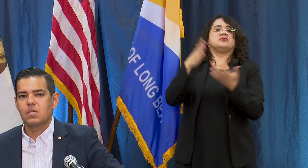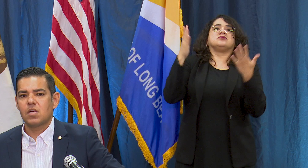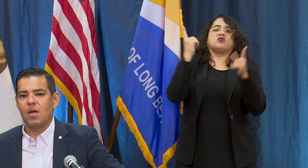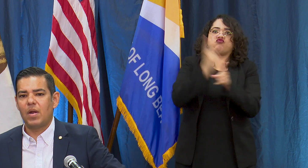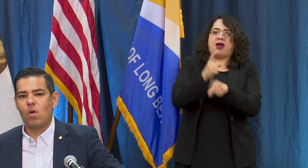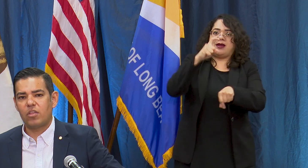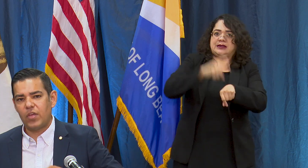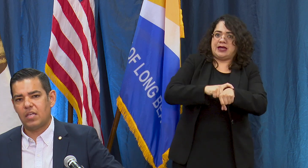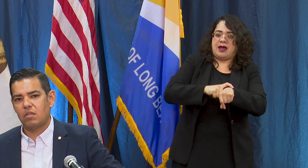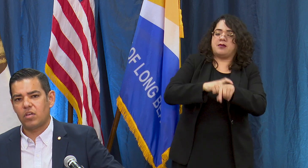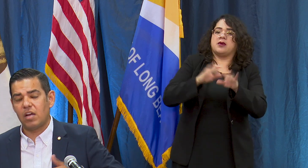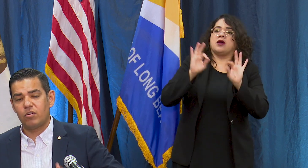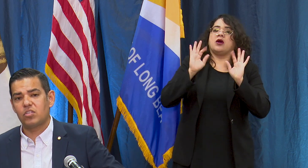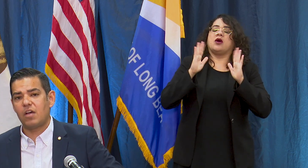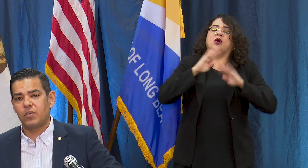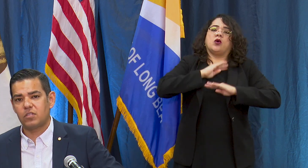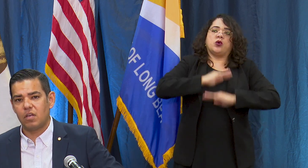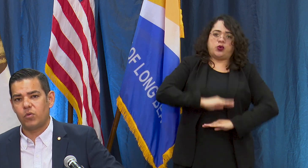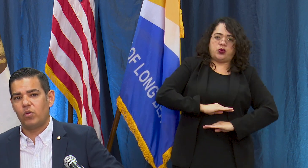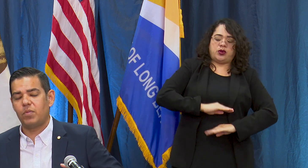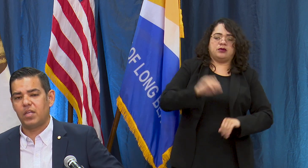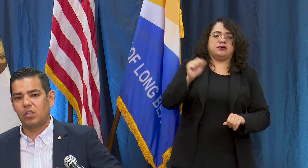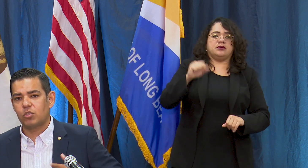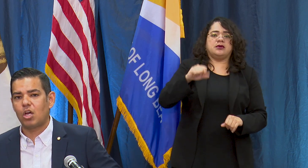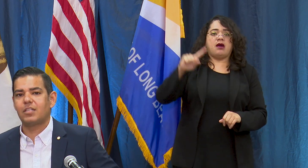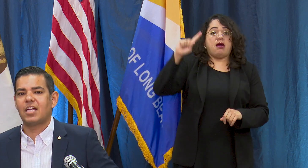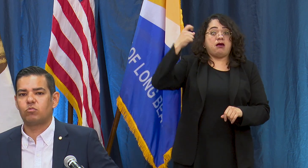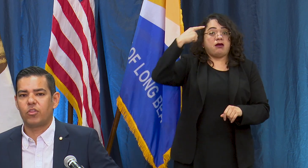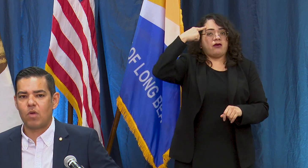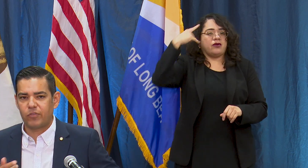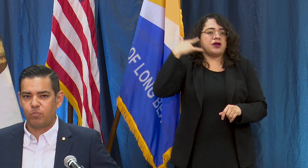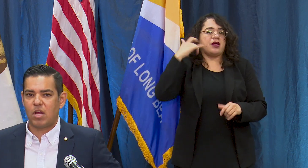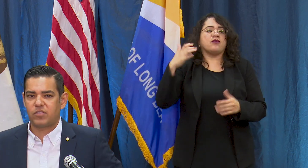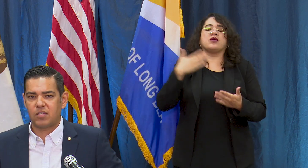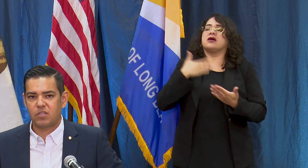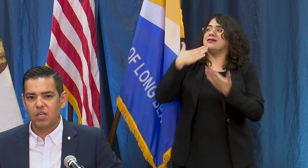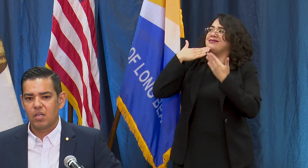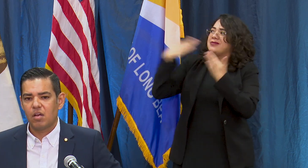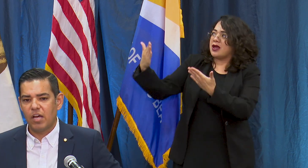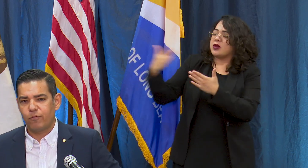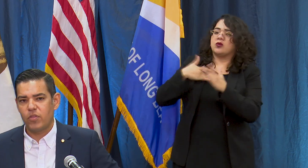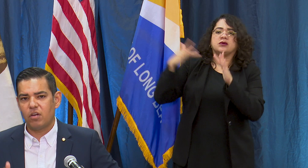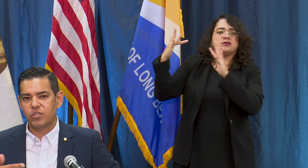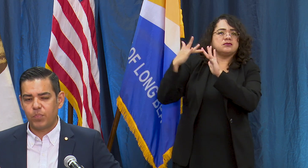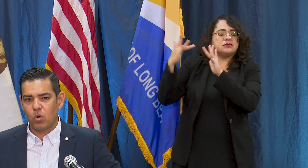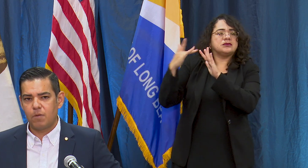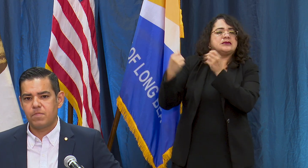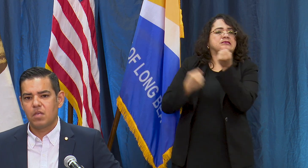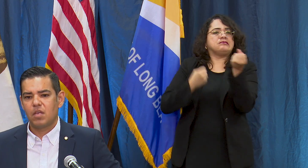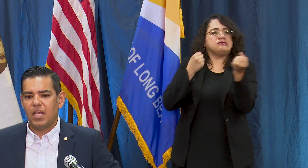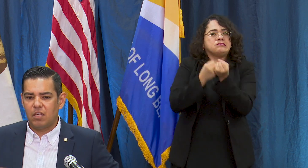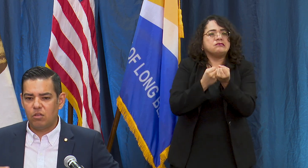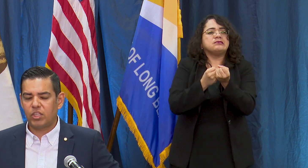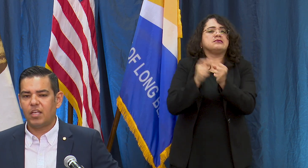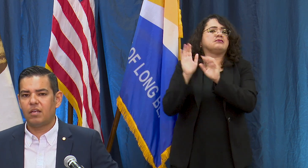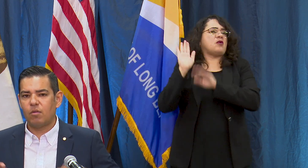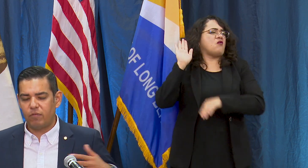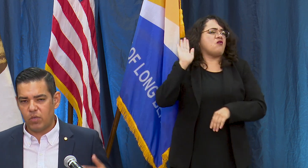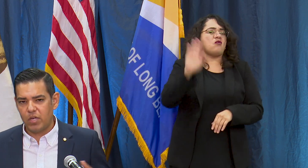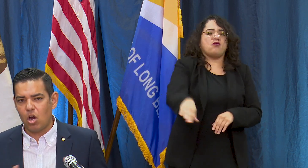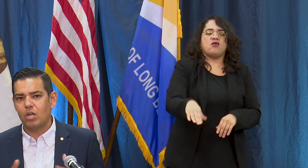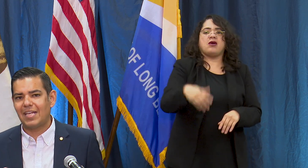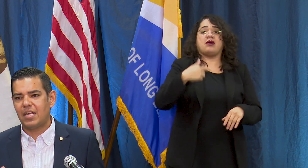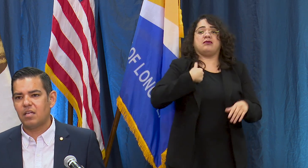time. And I want to thank the governor's office, of who we've been in close contact with throughout this process, for their support in looking